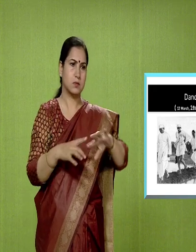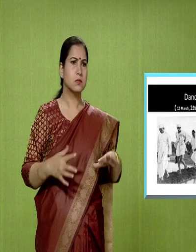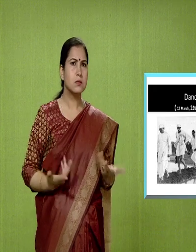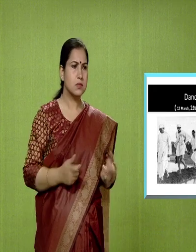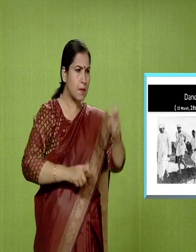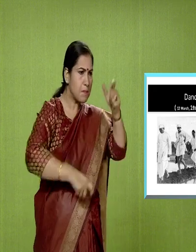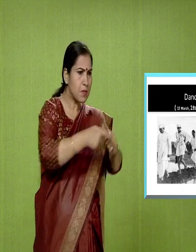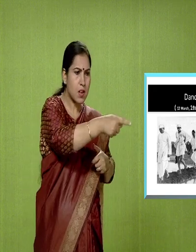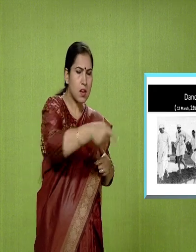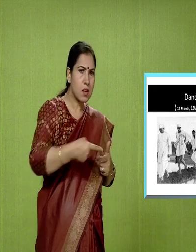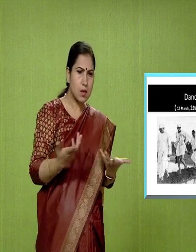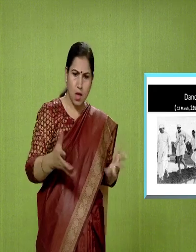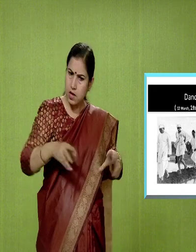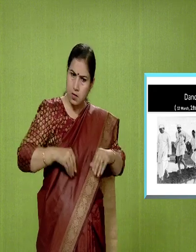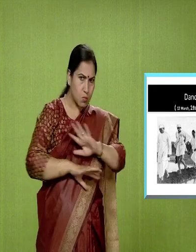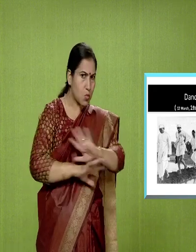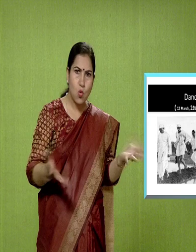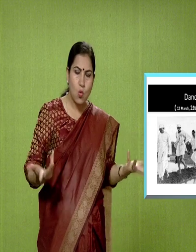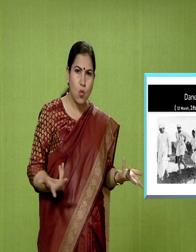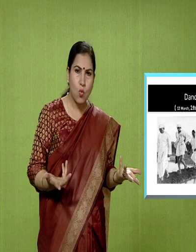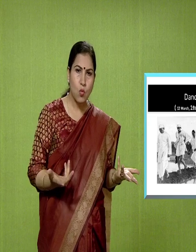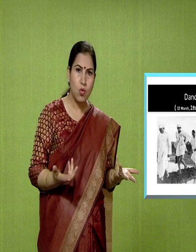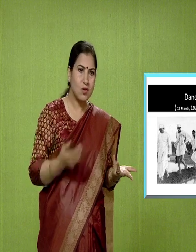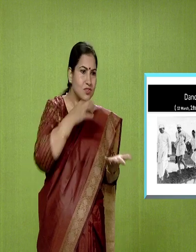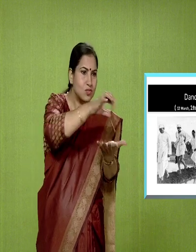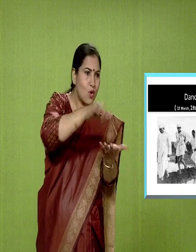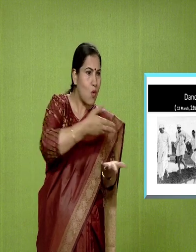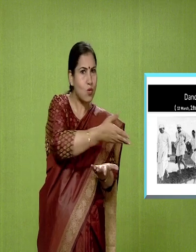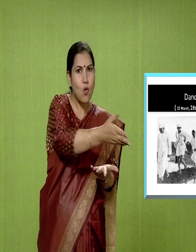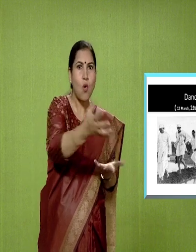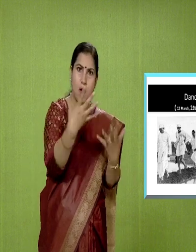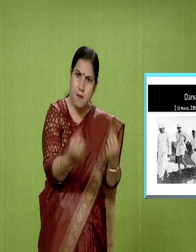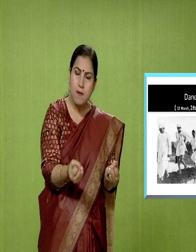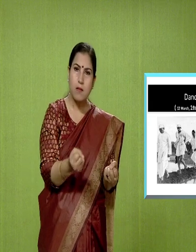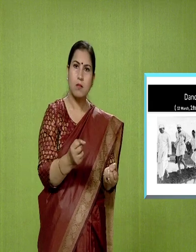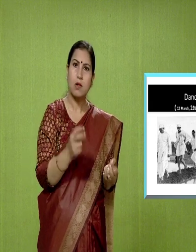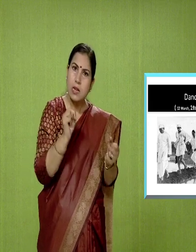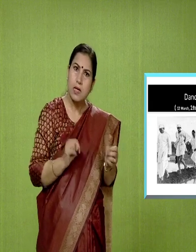The people opposed it as salt was a basic need of the people.